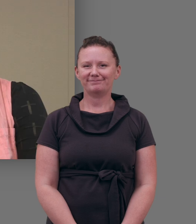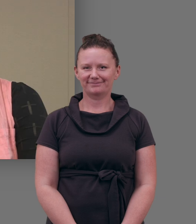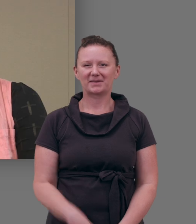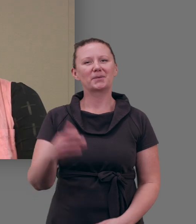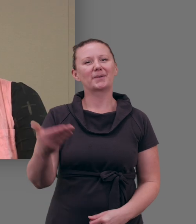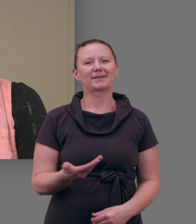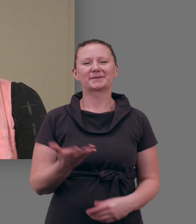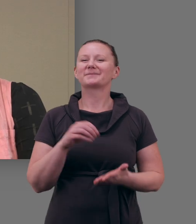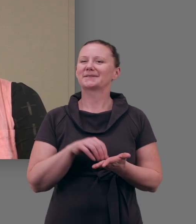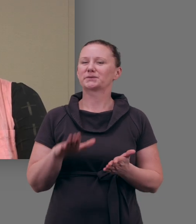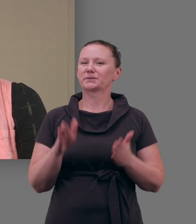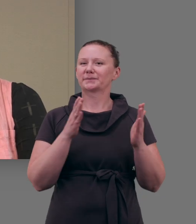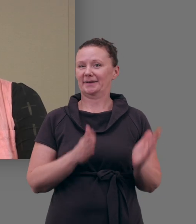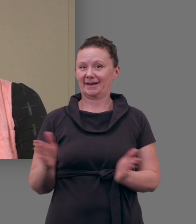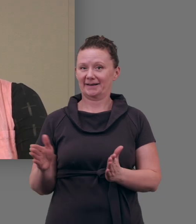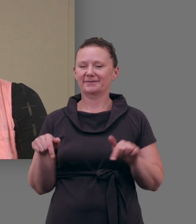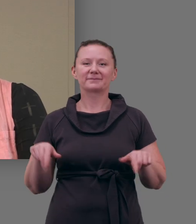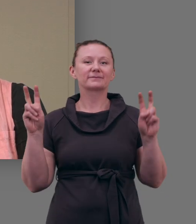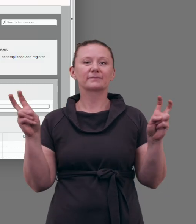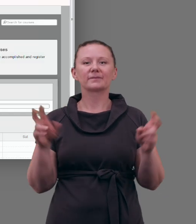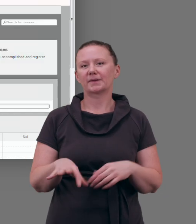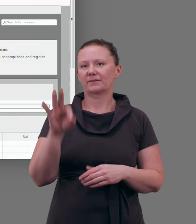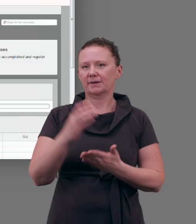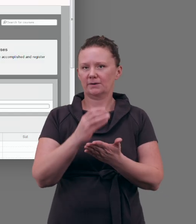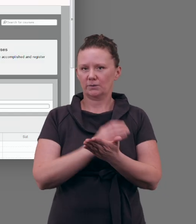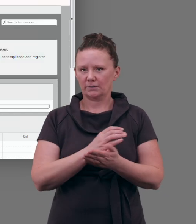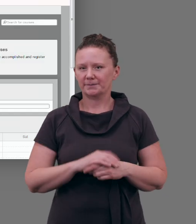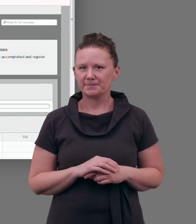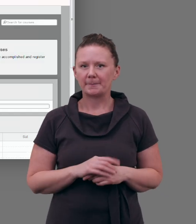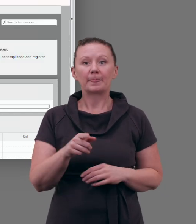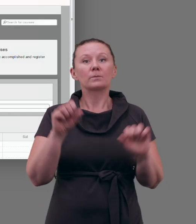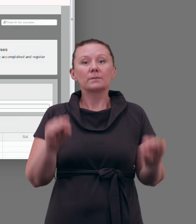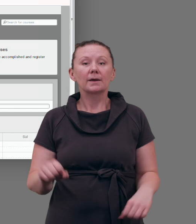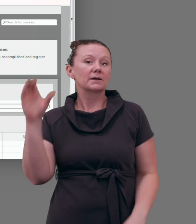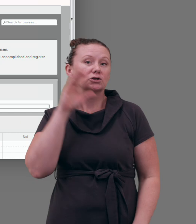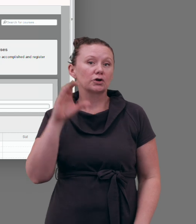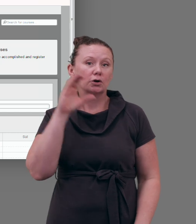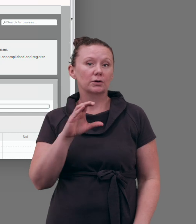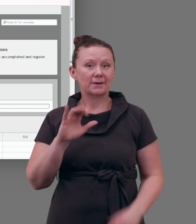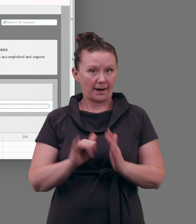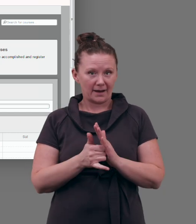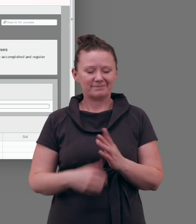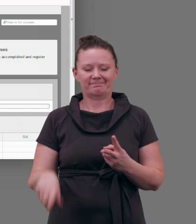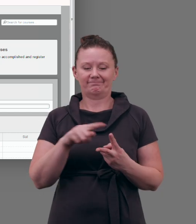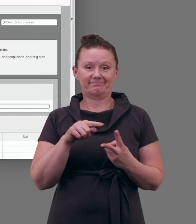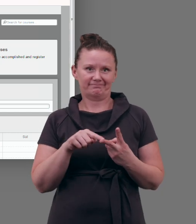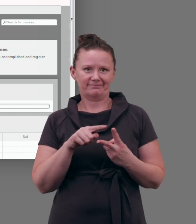Welcome to Student Planning, Finding a Course. You can search for courses in two ways, by using the My Progress page